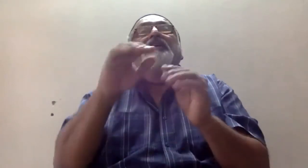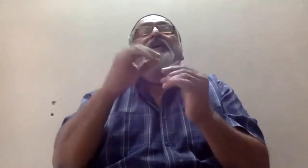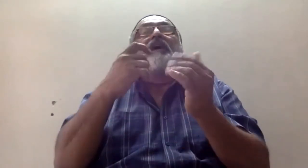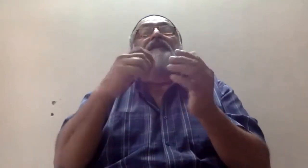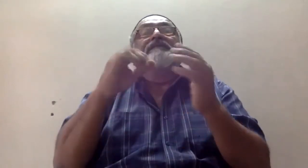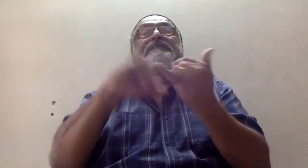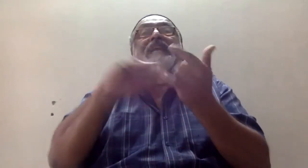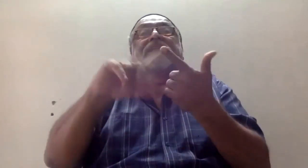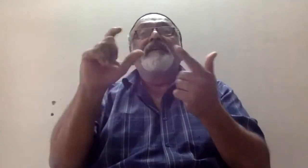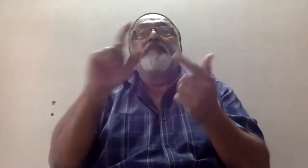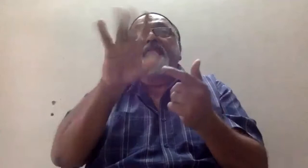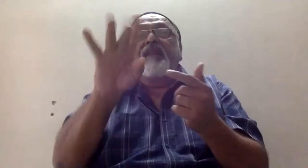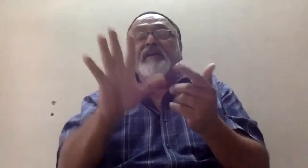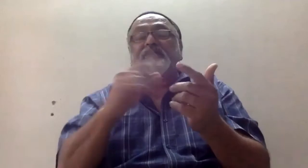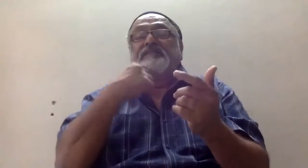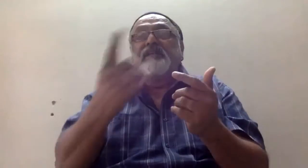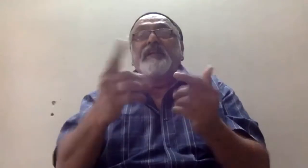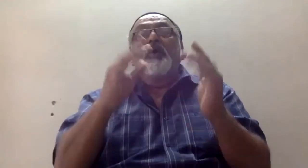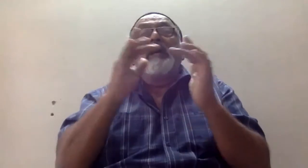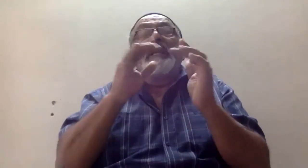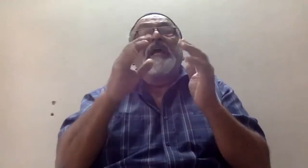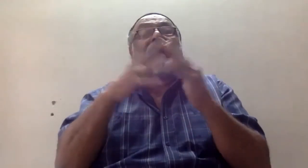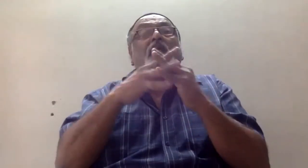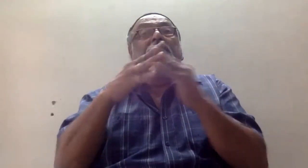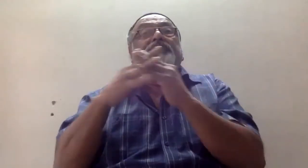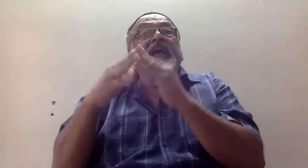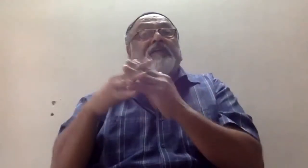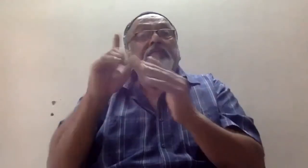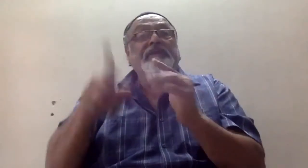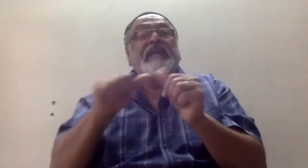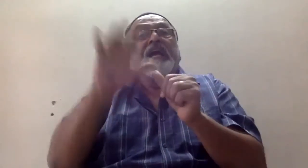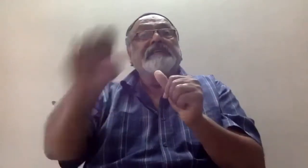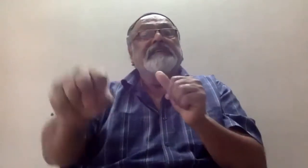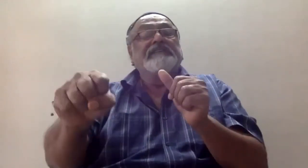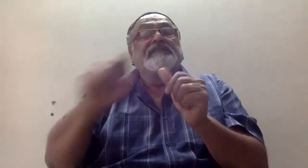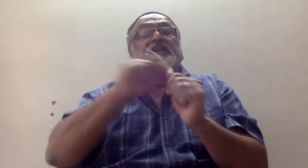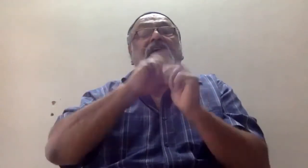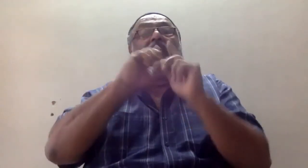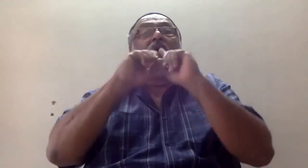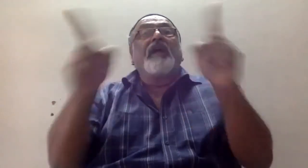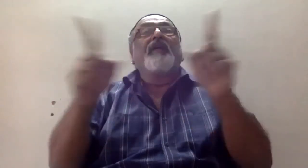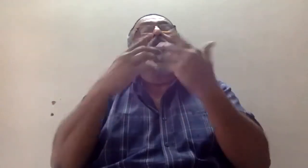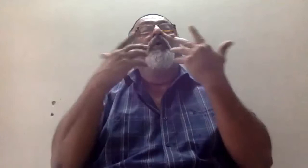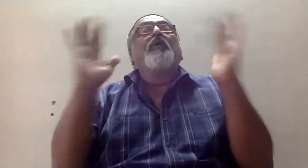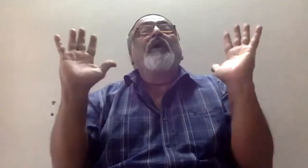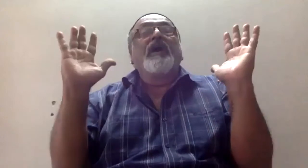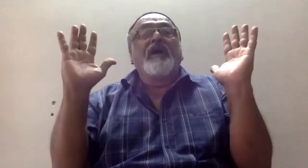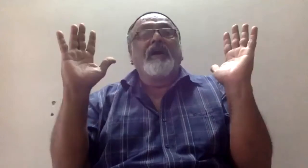The requirement of website accessibility is already given. So all the websites need to be accessible as per the